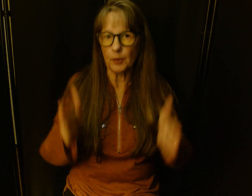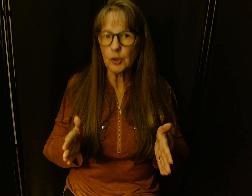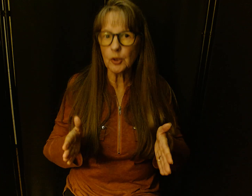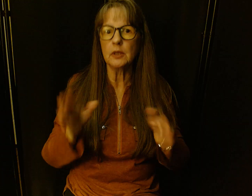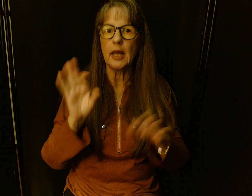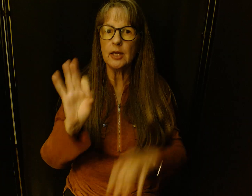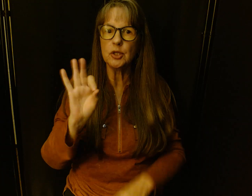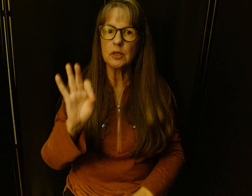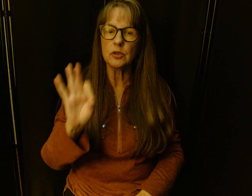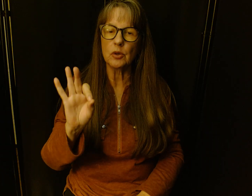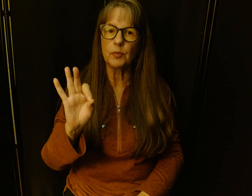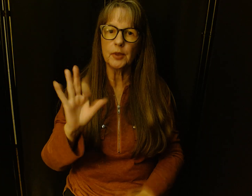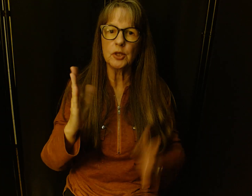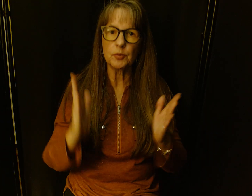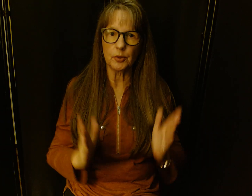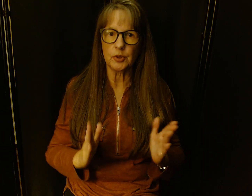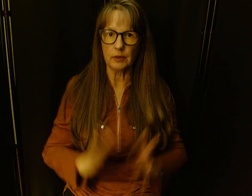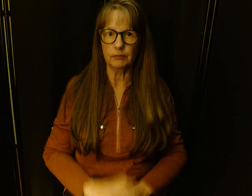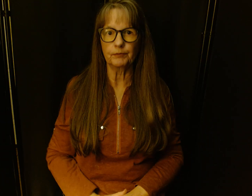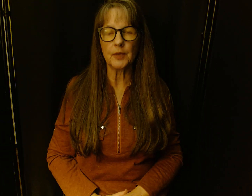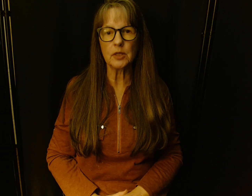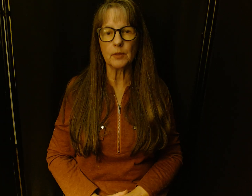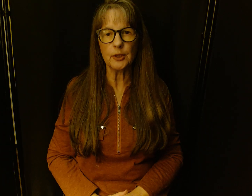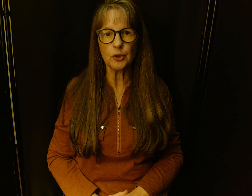person, the agent, so preach, person. He's a preacher.